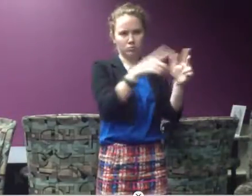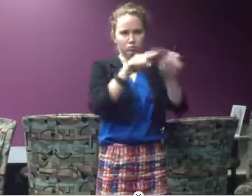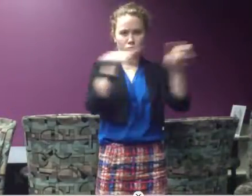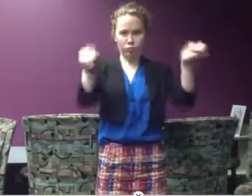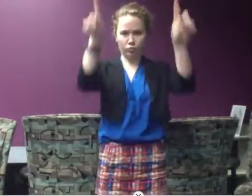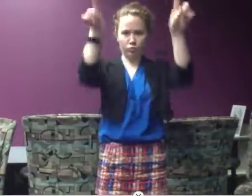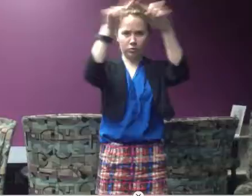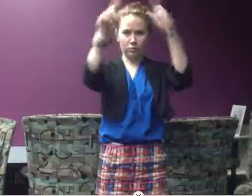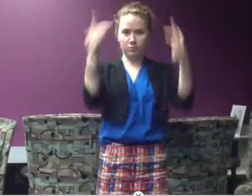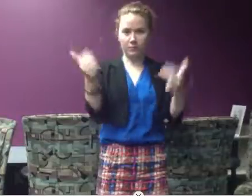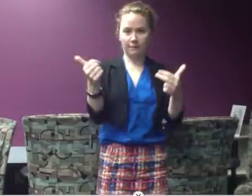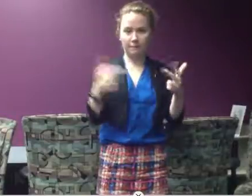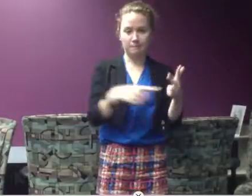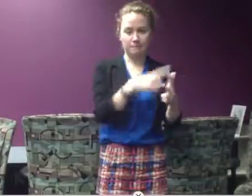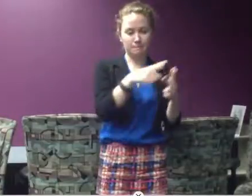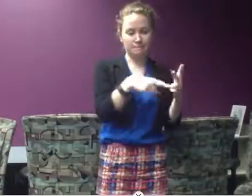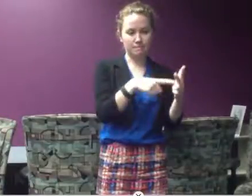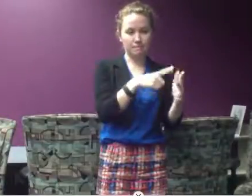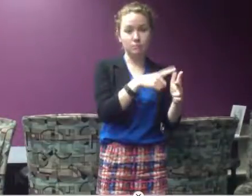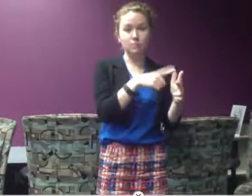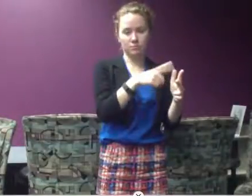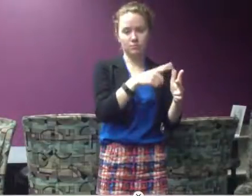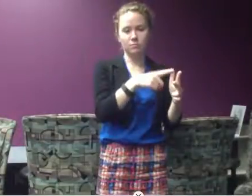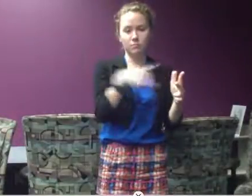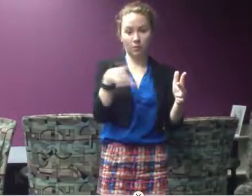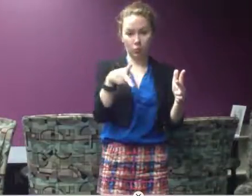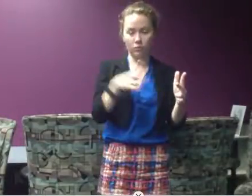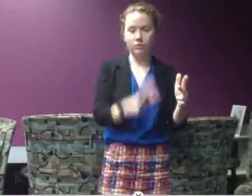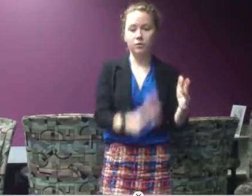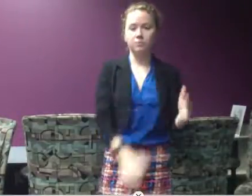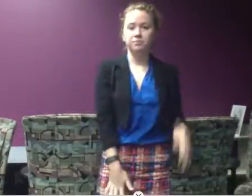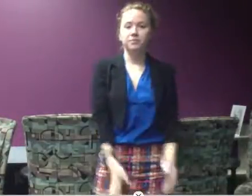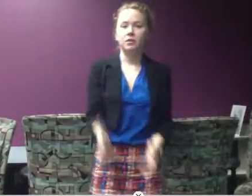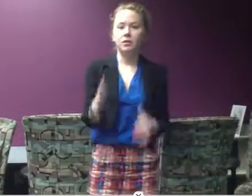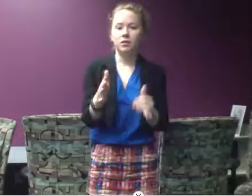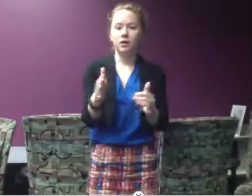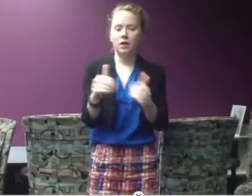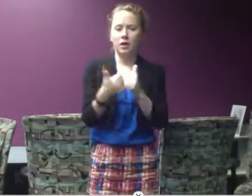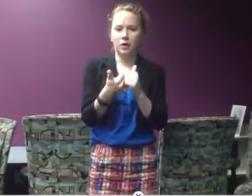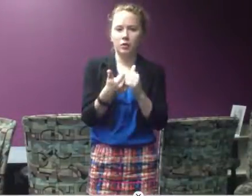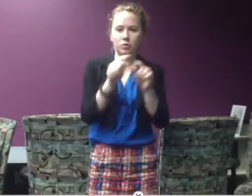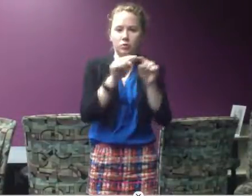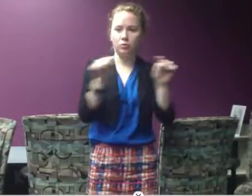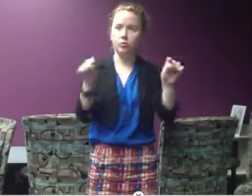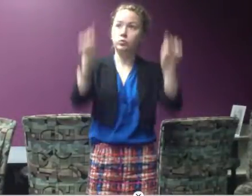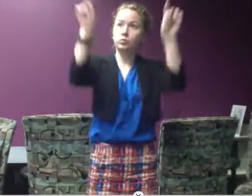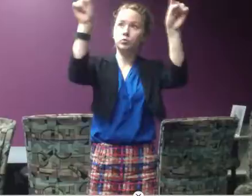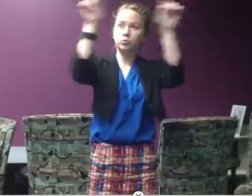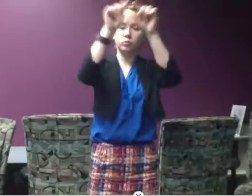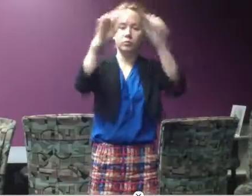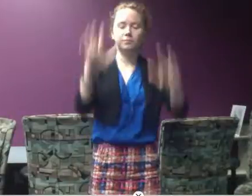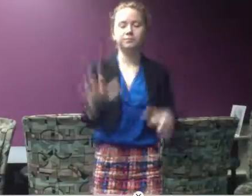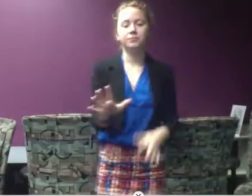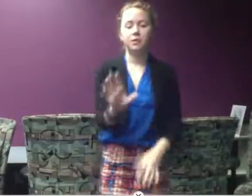So which of these would be the outside of the rectangle? Perimeter, exactly. So how do